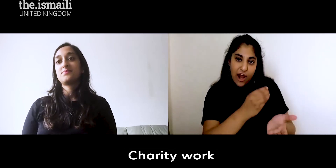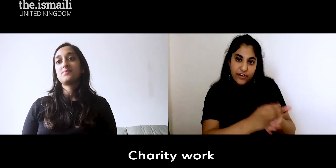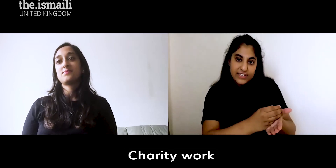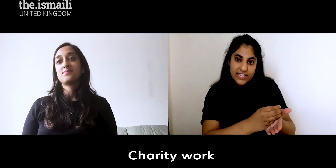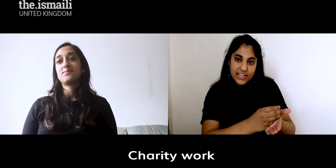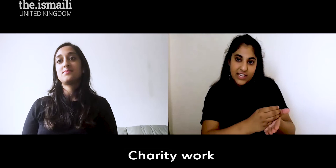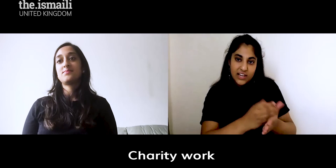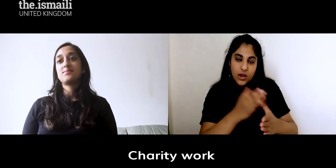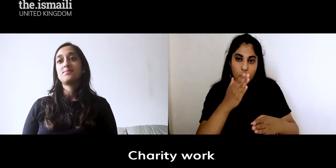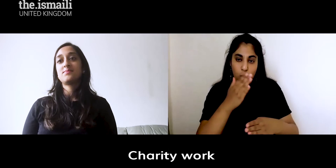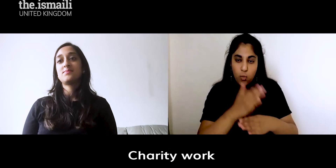Charity work.